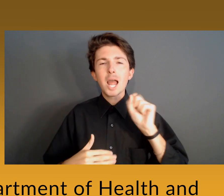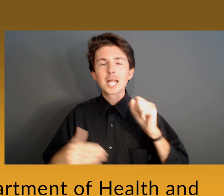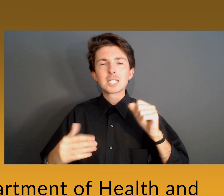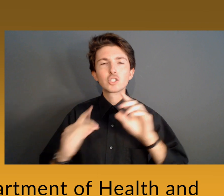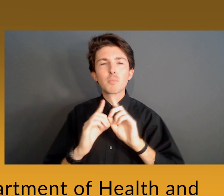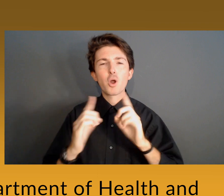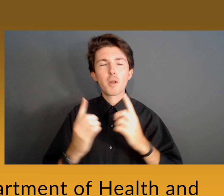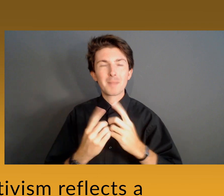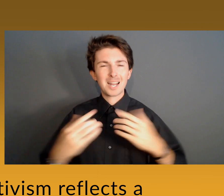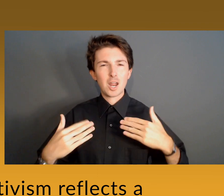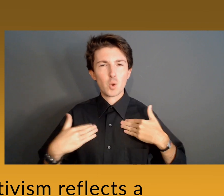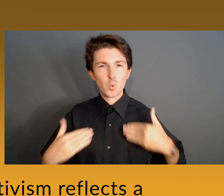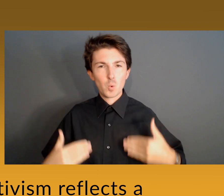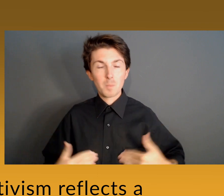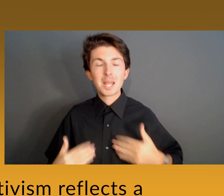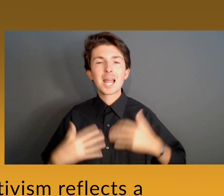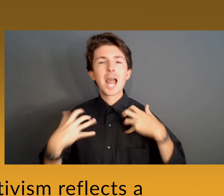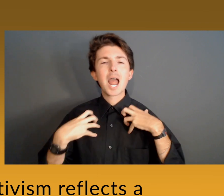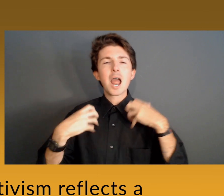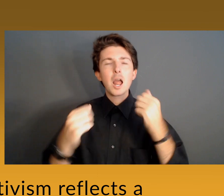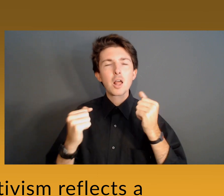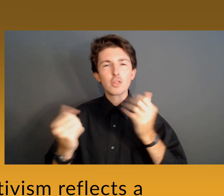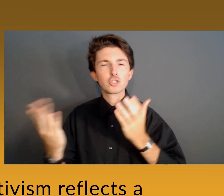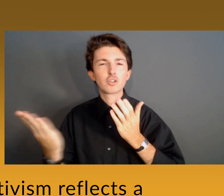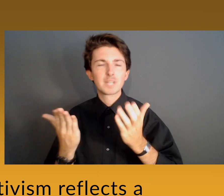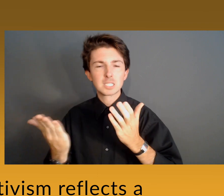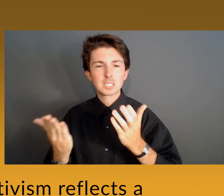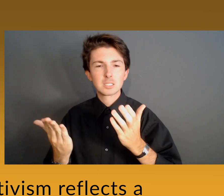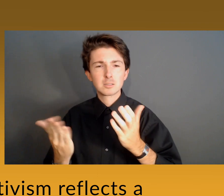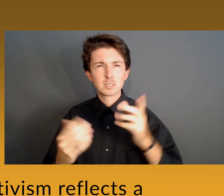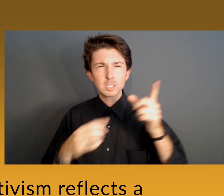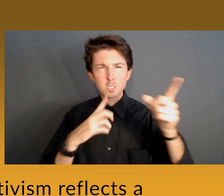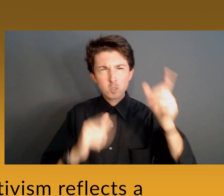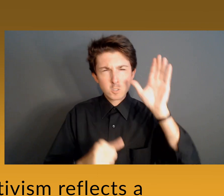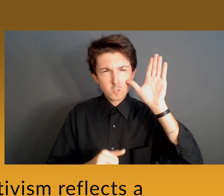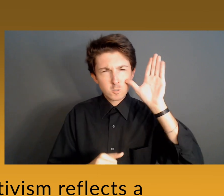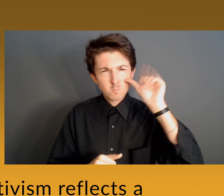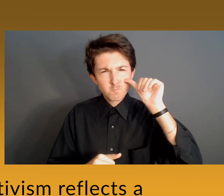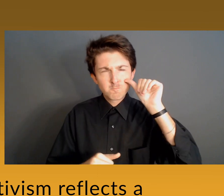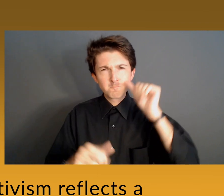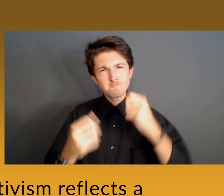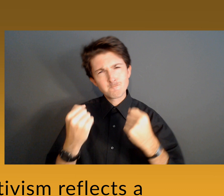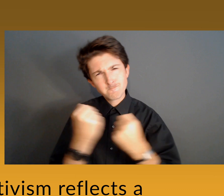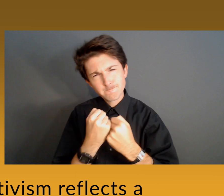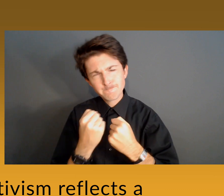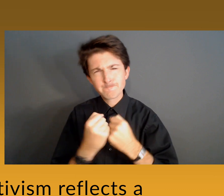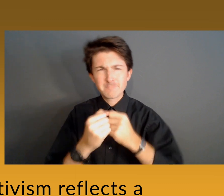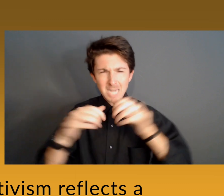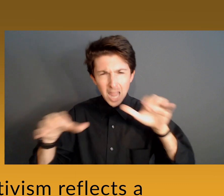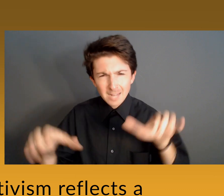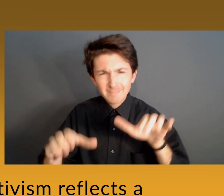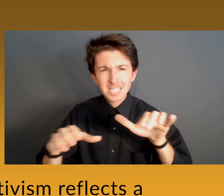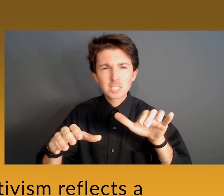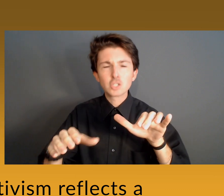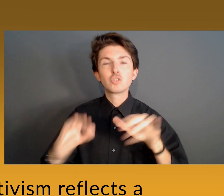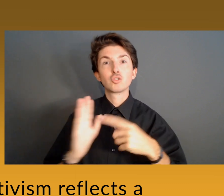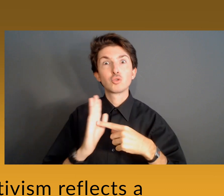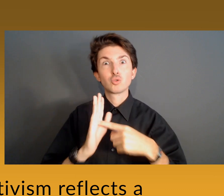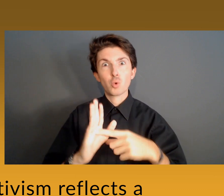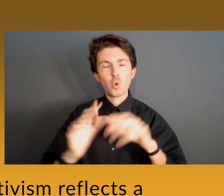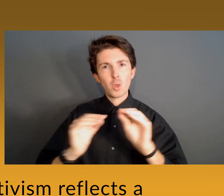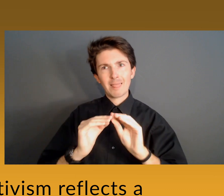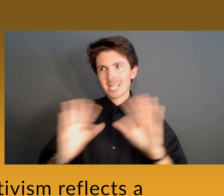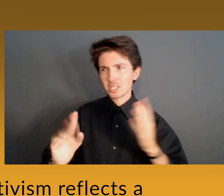Human Services. Nicole's stalwart activism reflects a keen understanding of